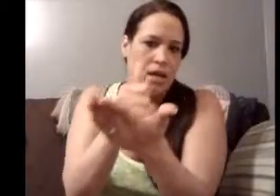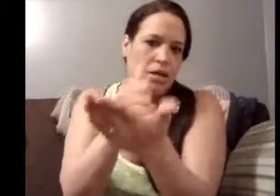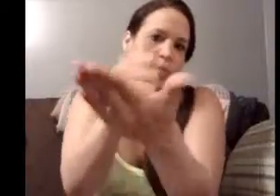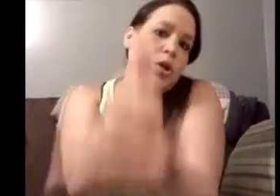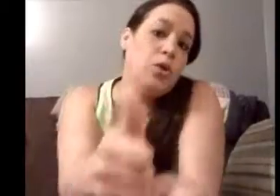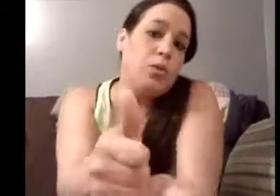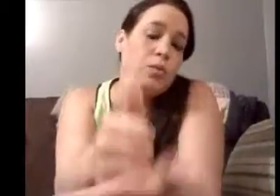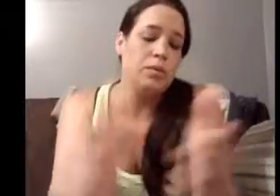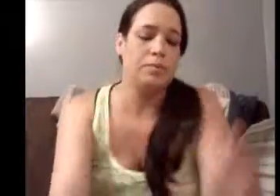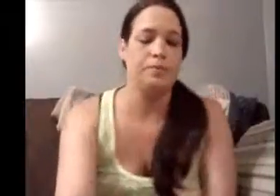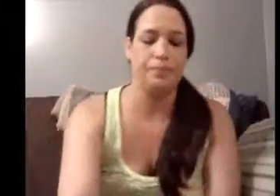help you?